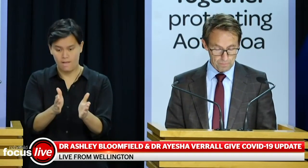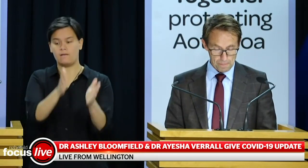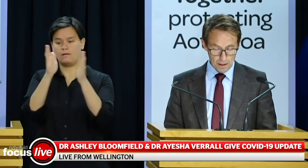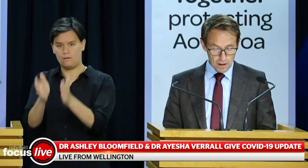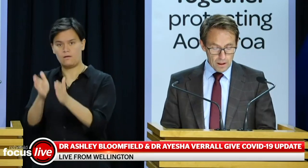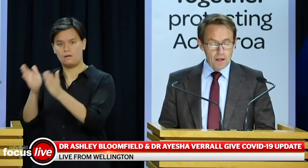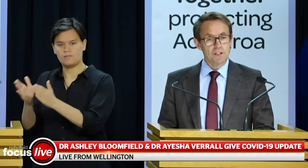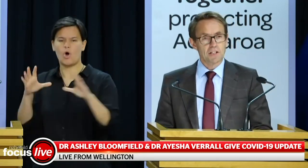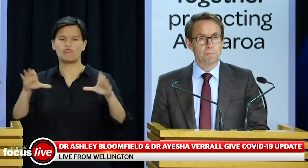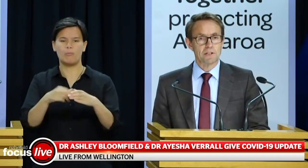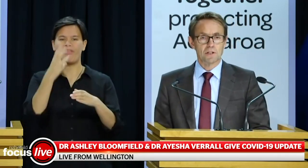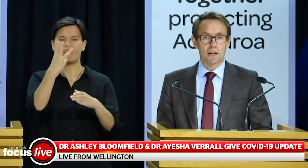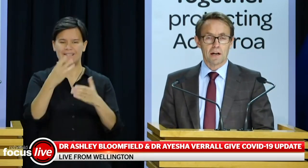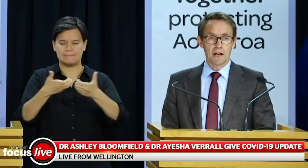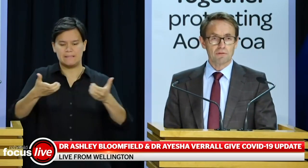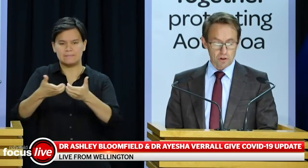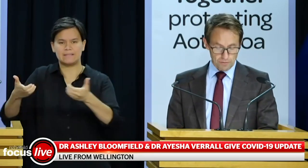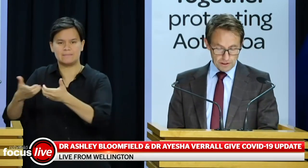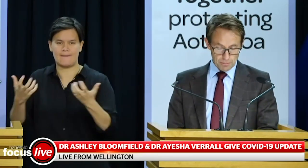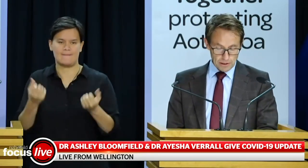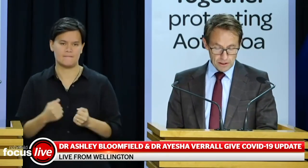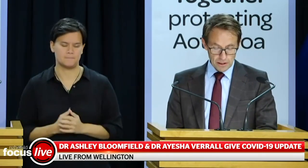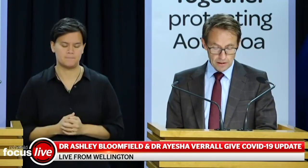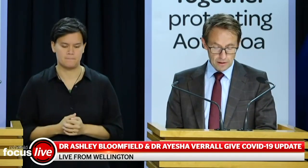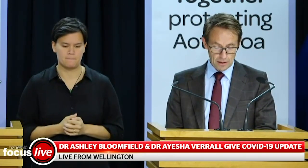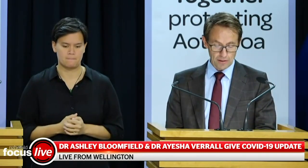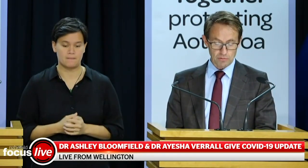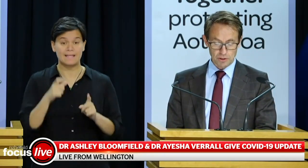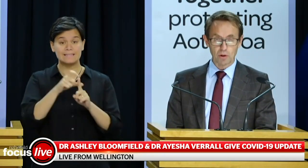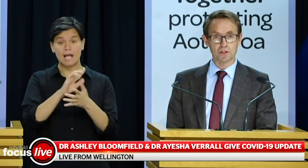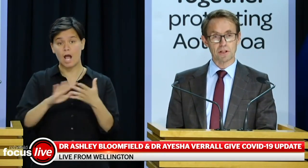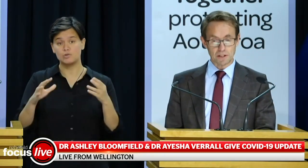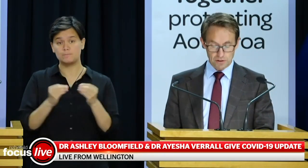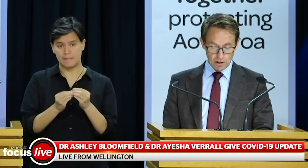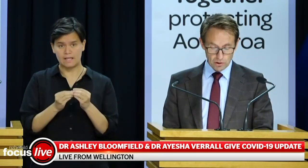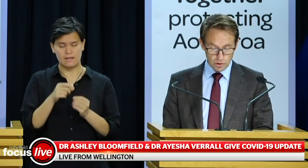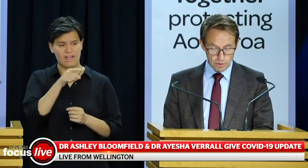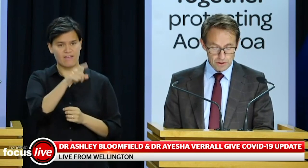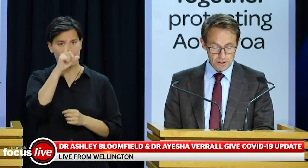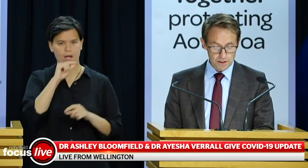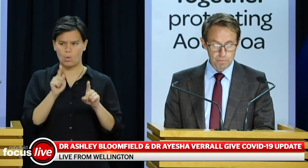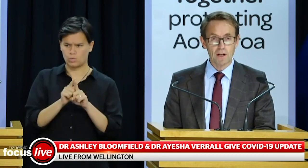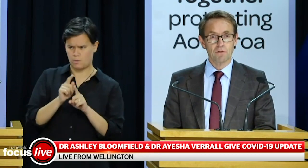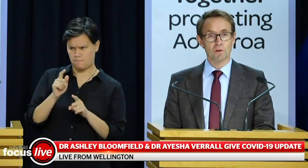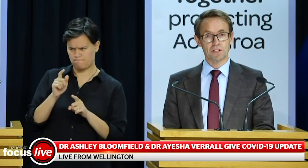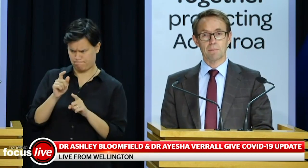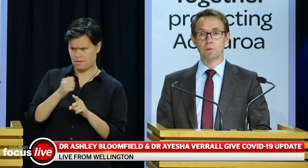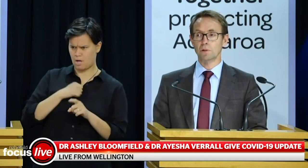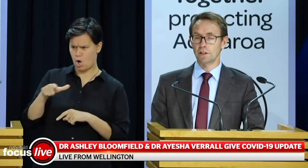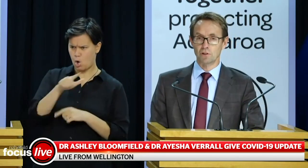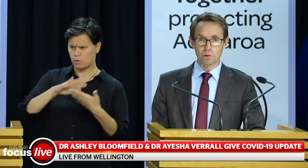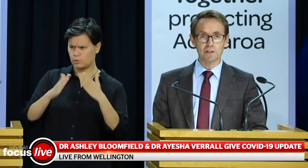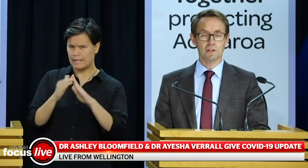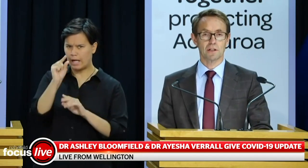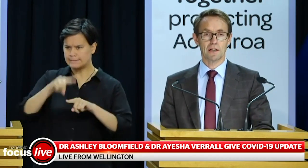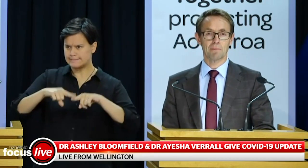65. DHBs have got flexibility in how they respond to the needs of their local communities. For